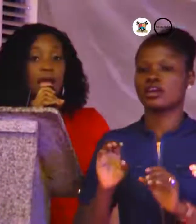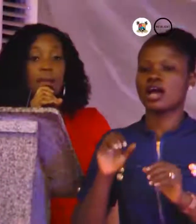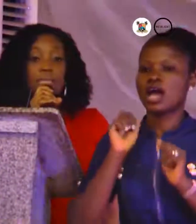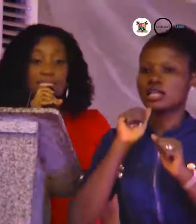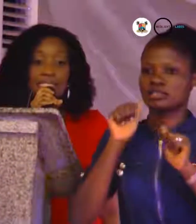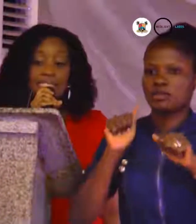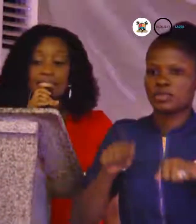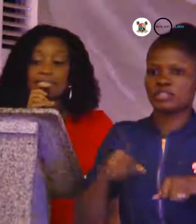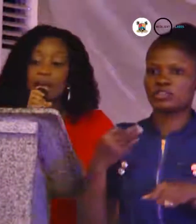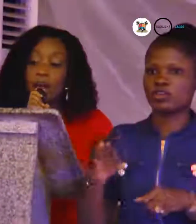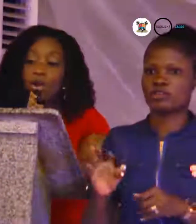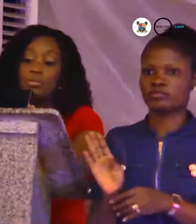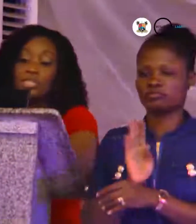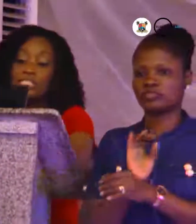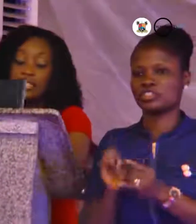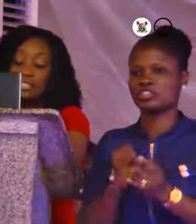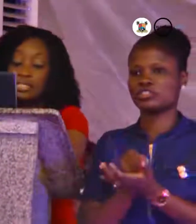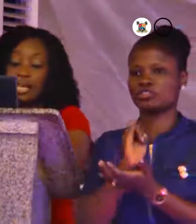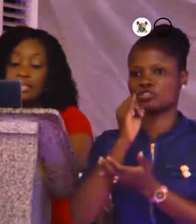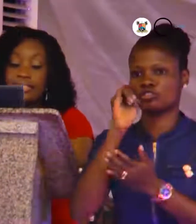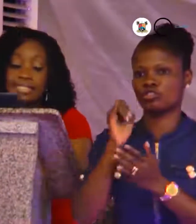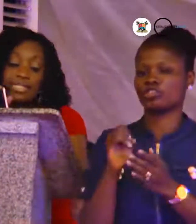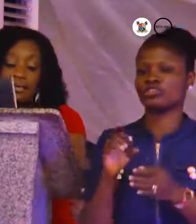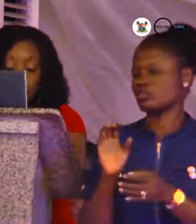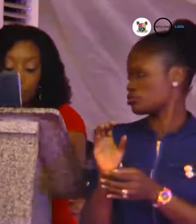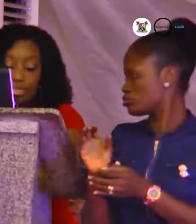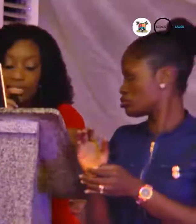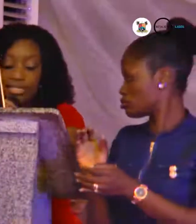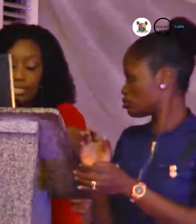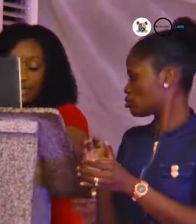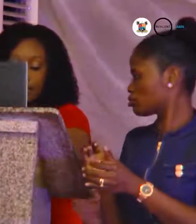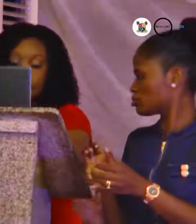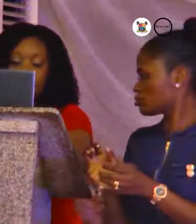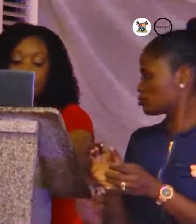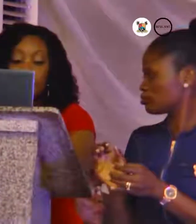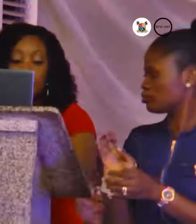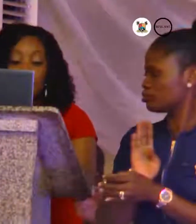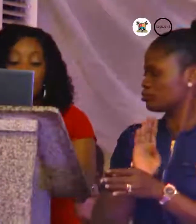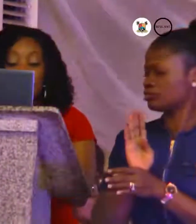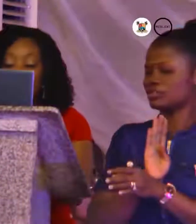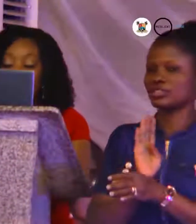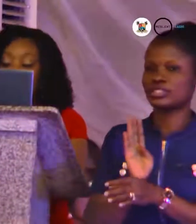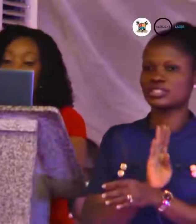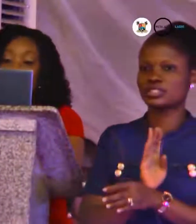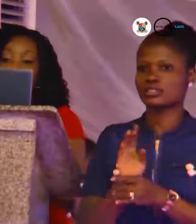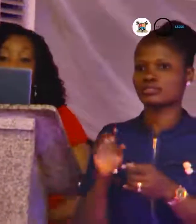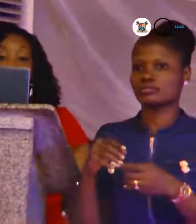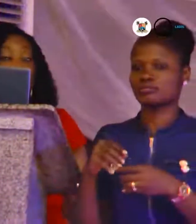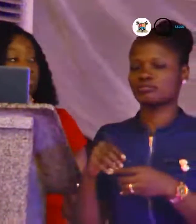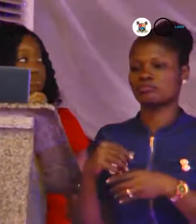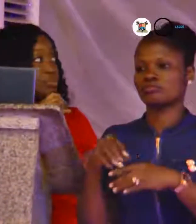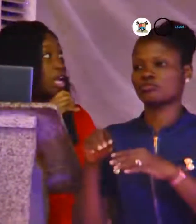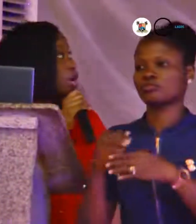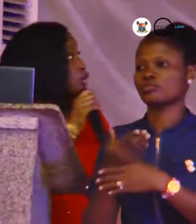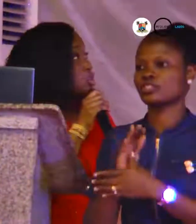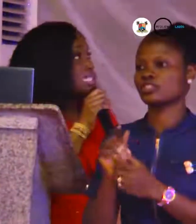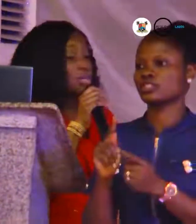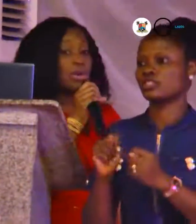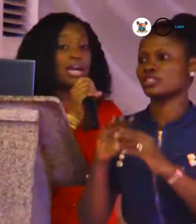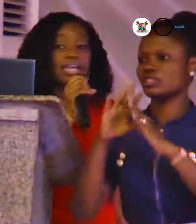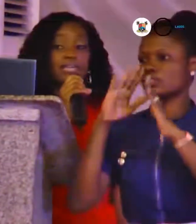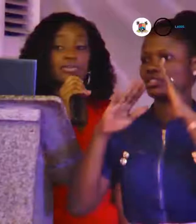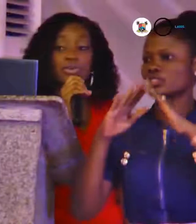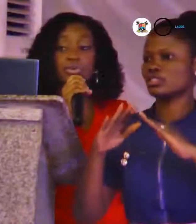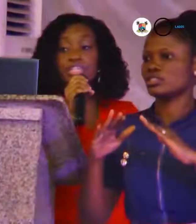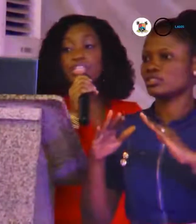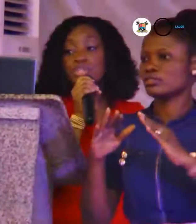institutions, businesses, communities, systems within a city to survive, adapt, and grow, no matter